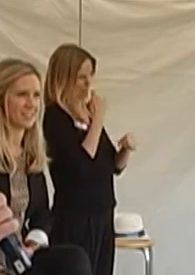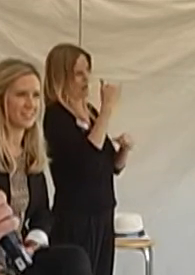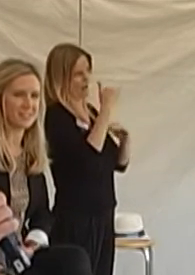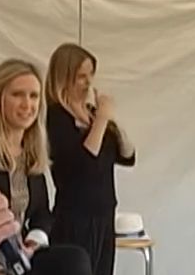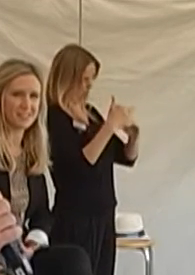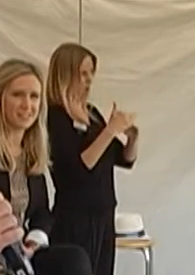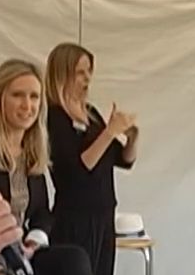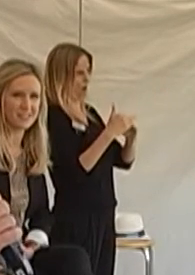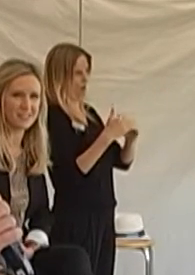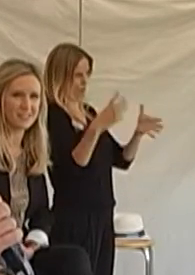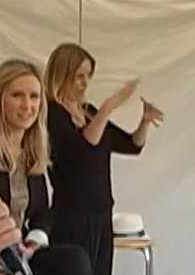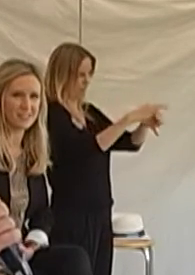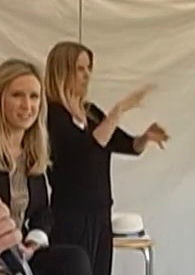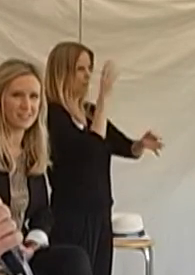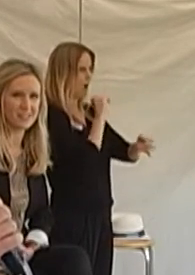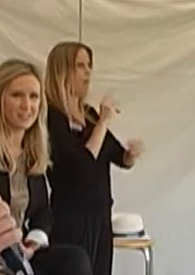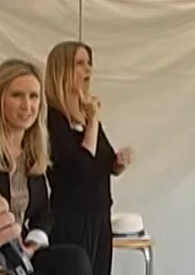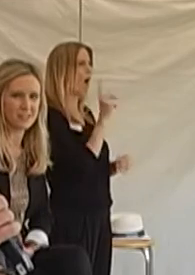I think that